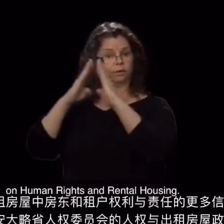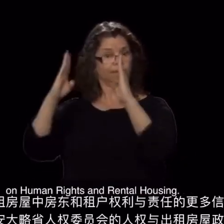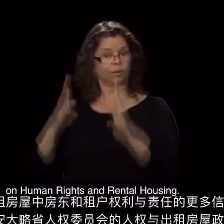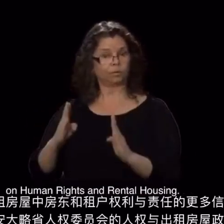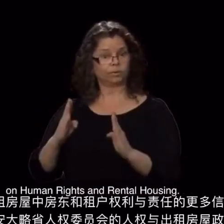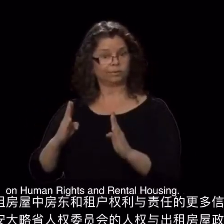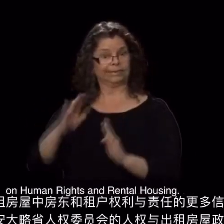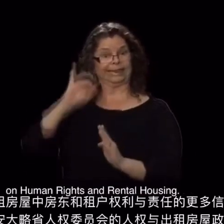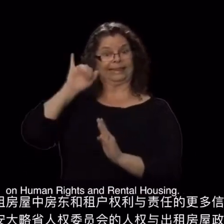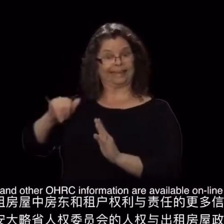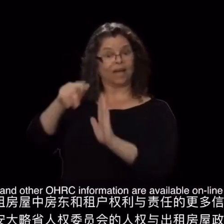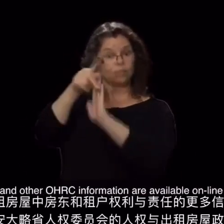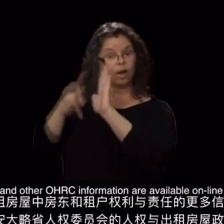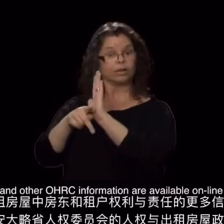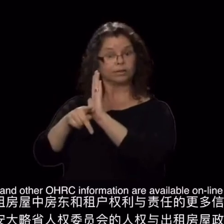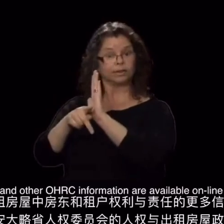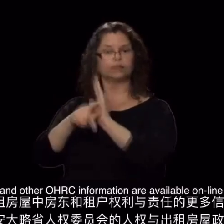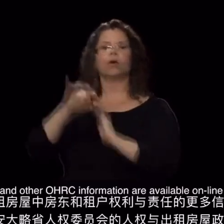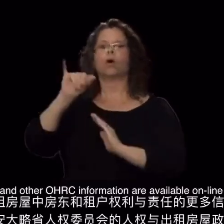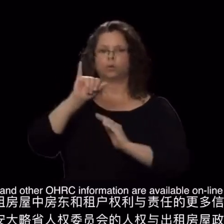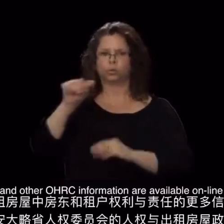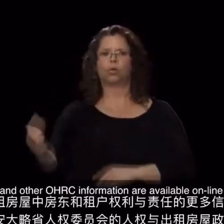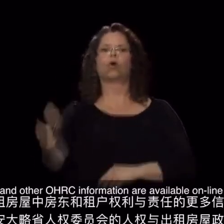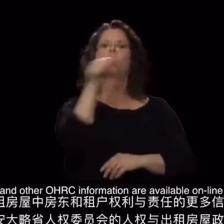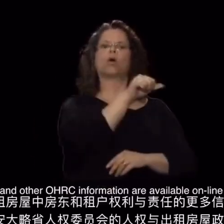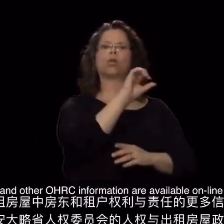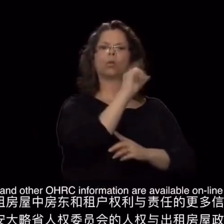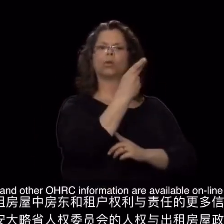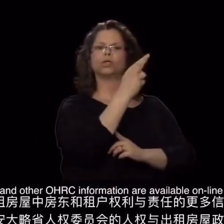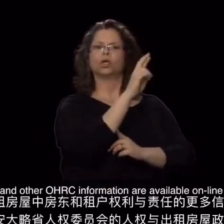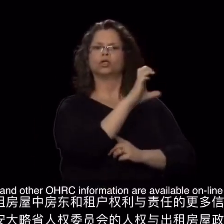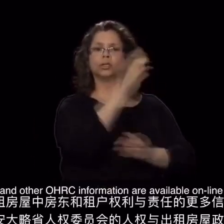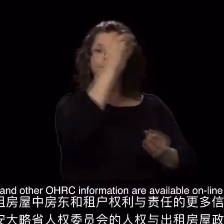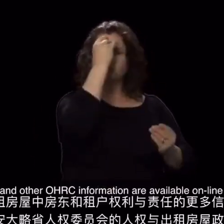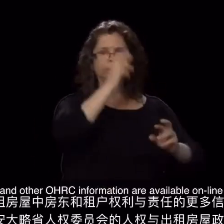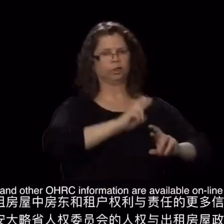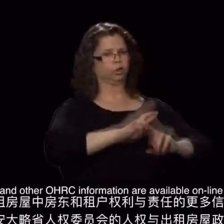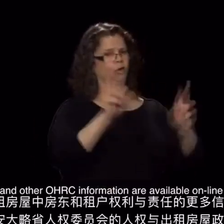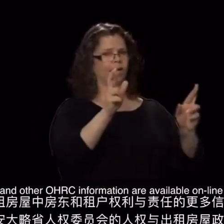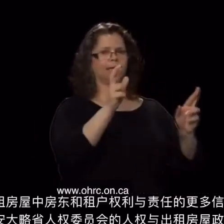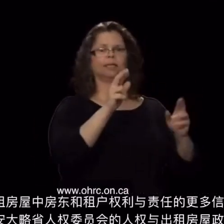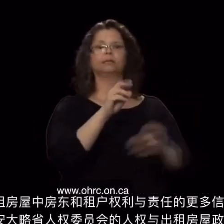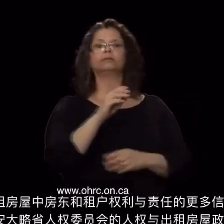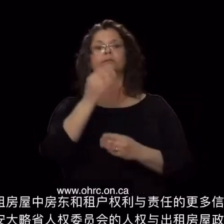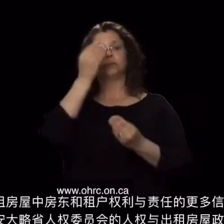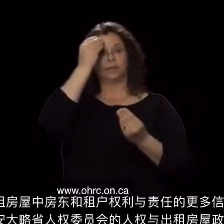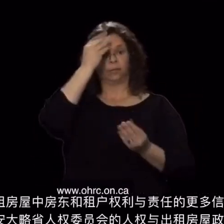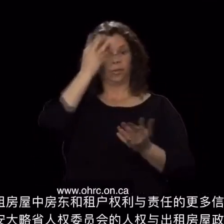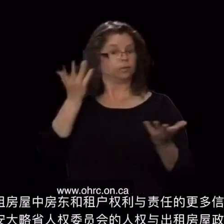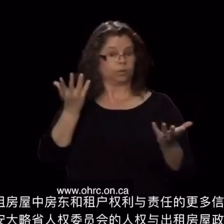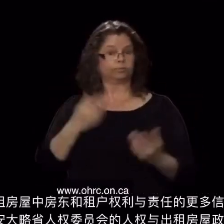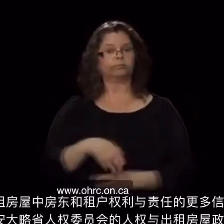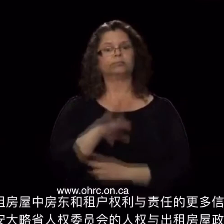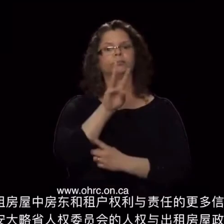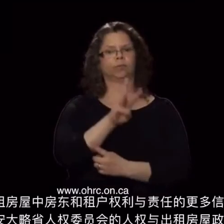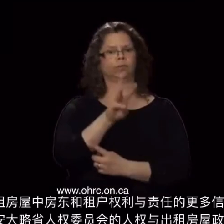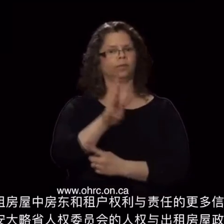This policy and other OHRC information are available online at